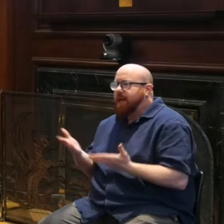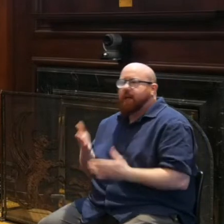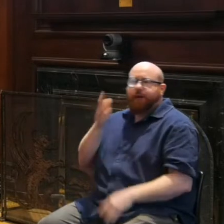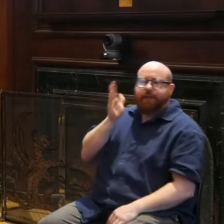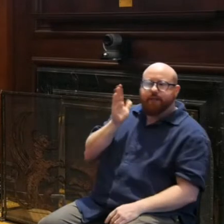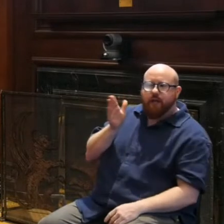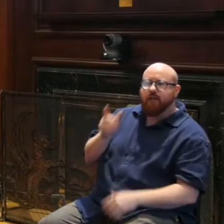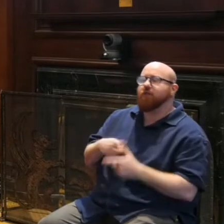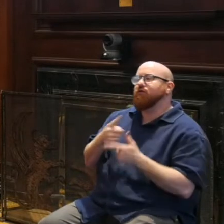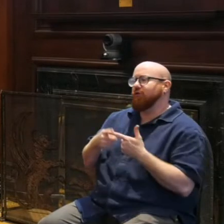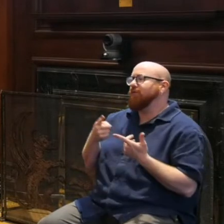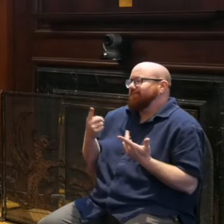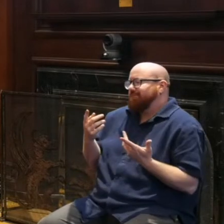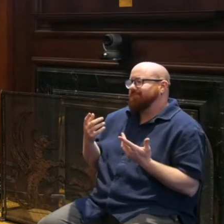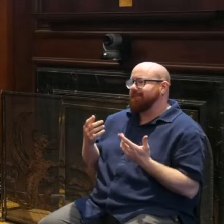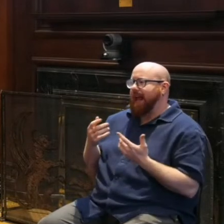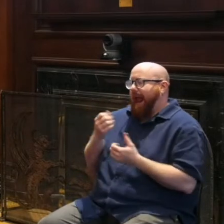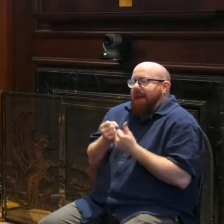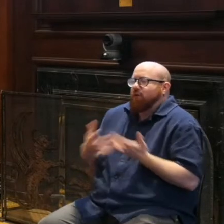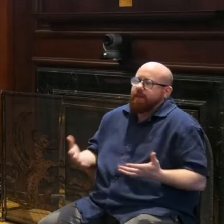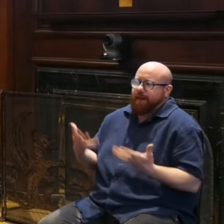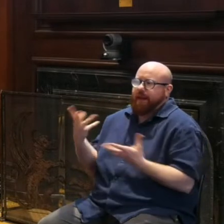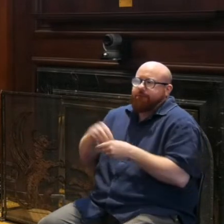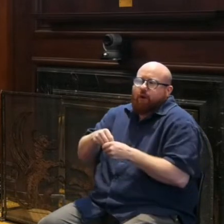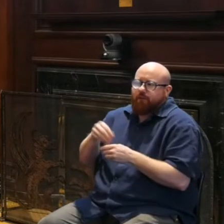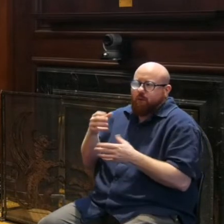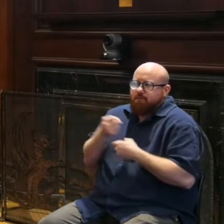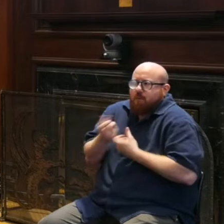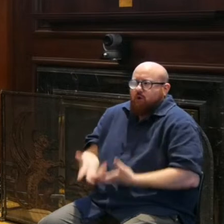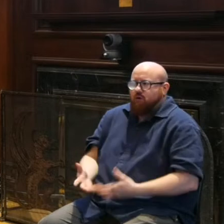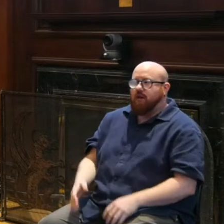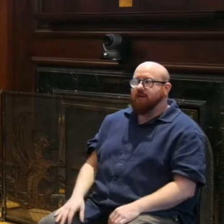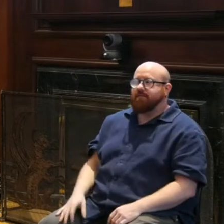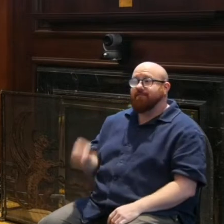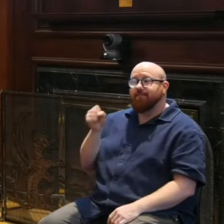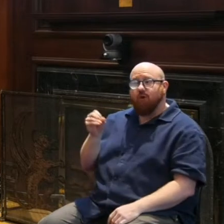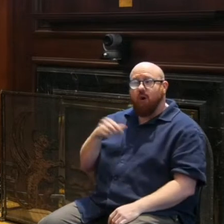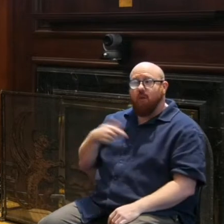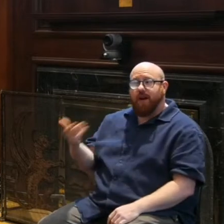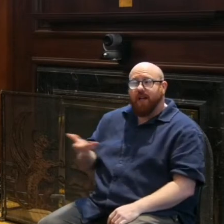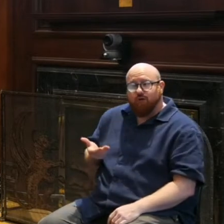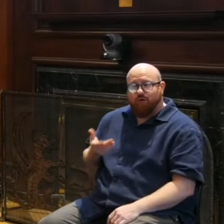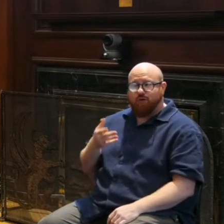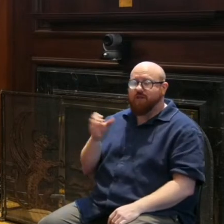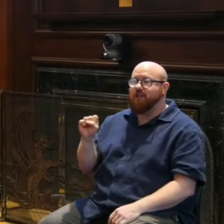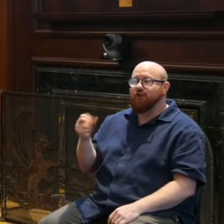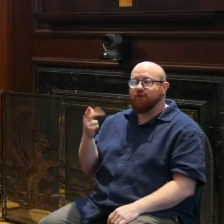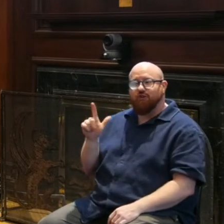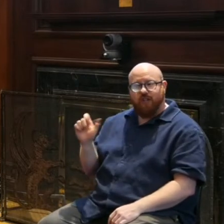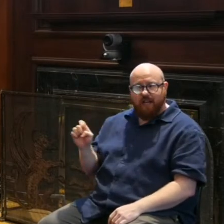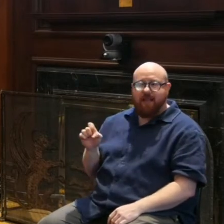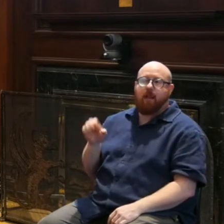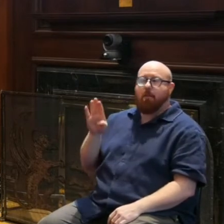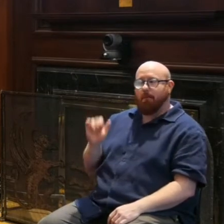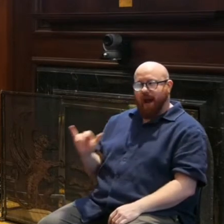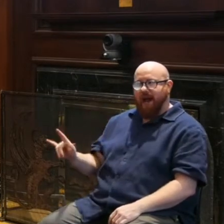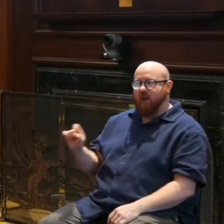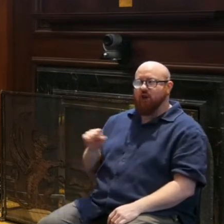So, without further ado, I would like to introduce my colleague, Shailene Beyer, who is a librarian in our Fiction and Humanities